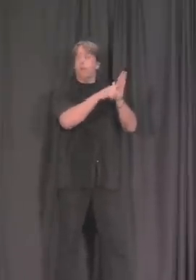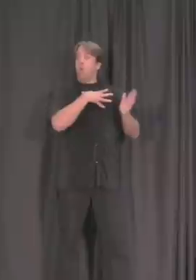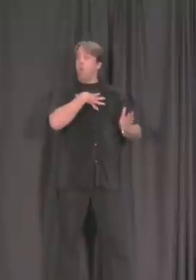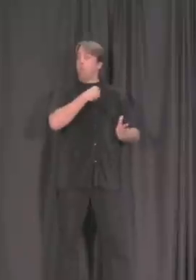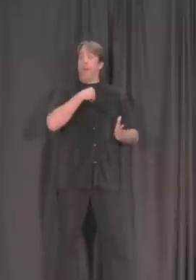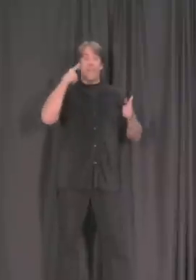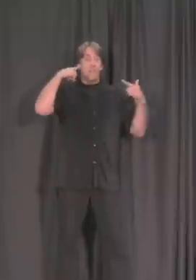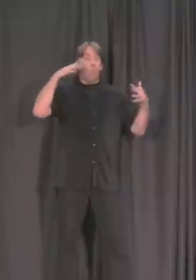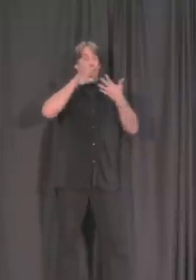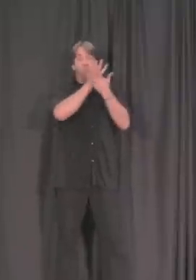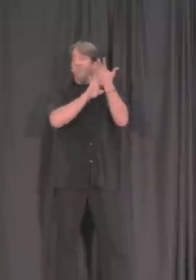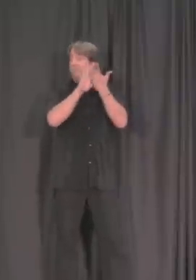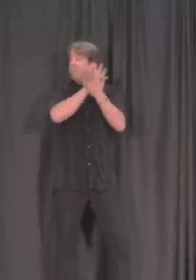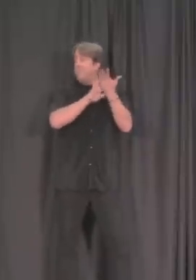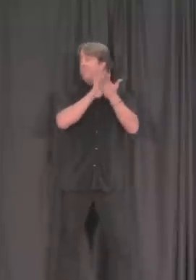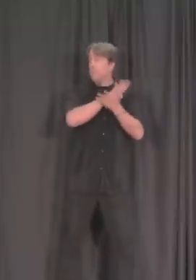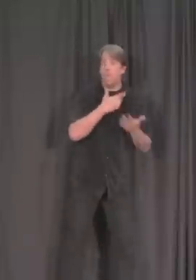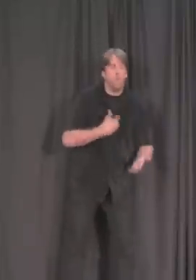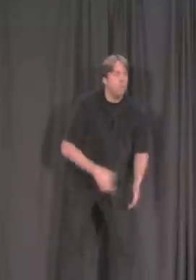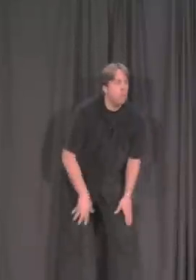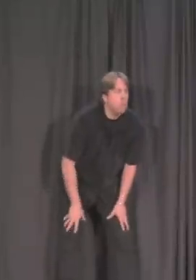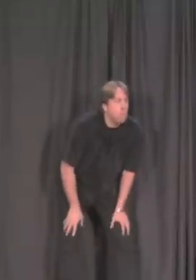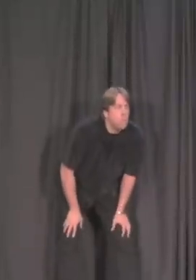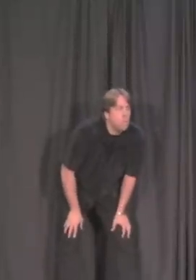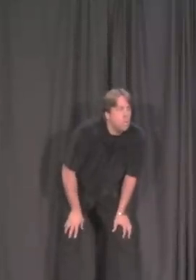it all the way on the side, so all I heard was white noise.